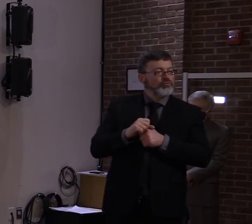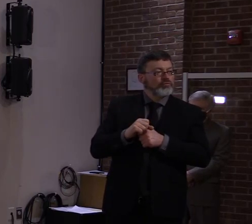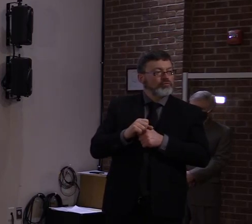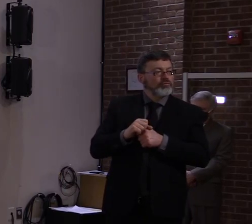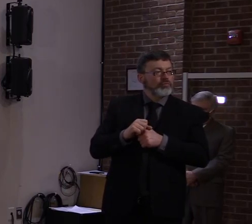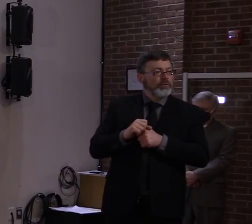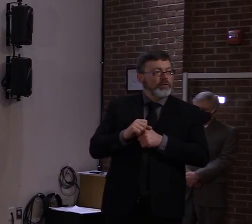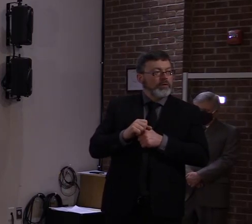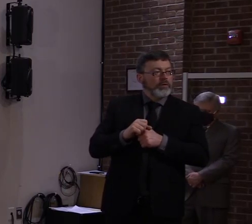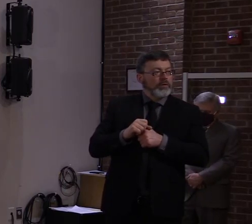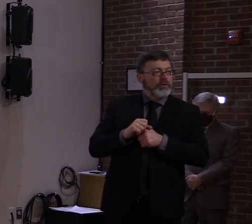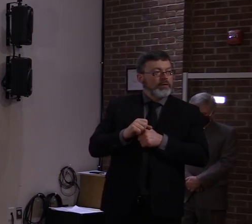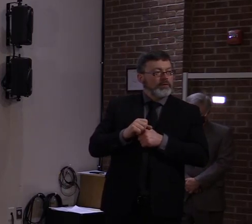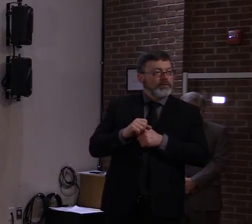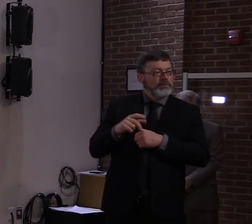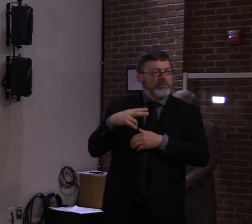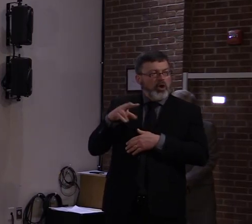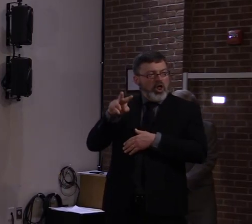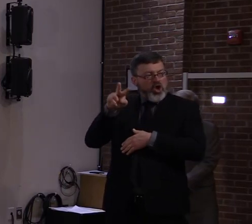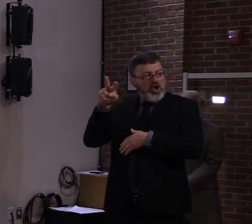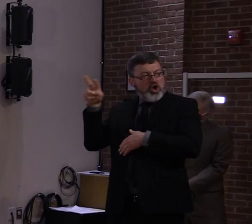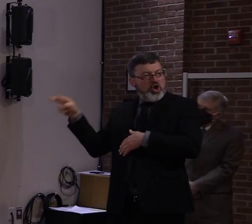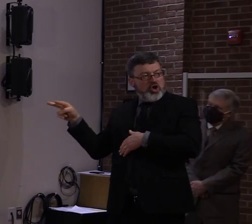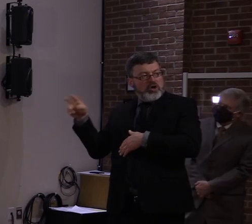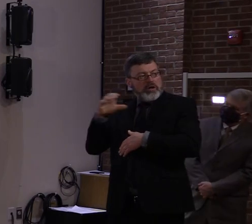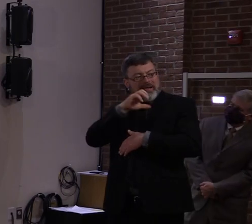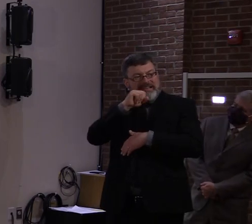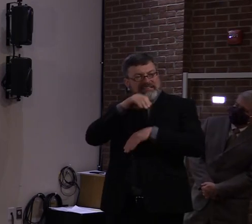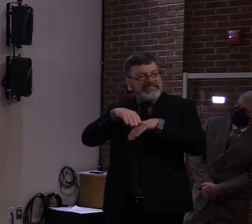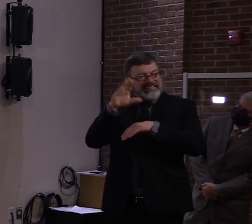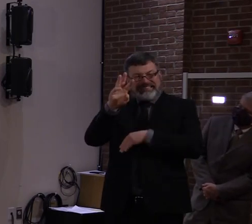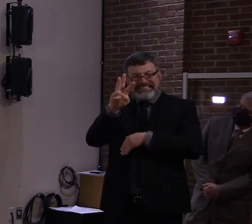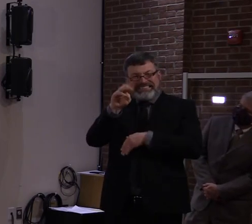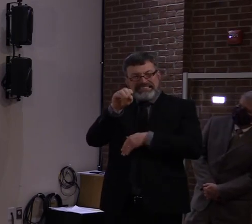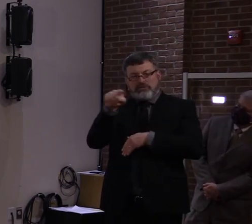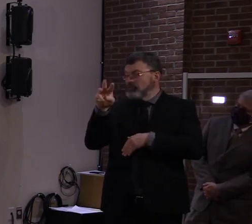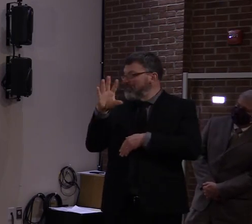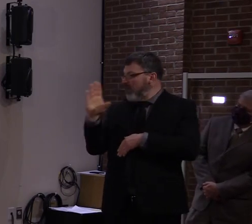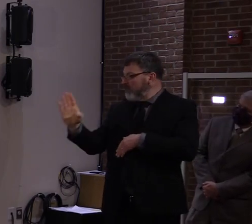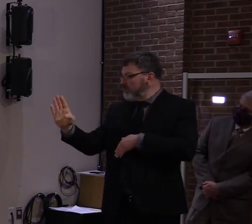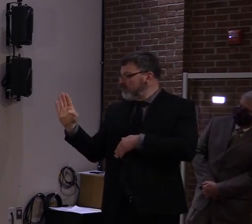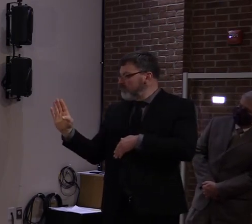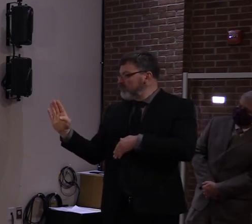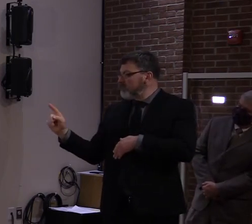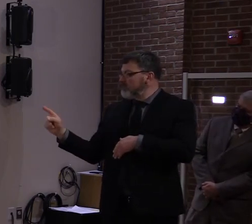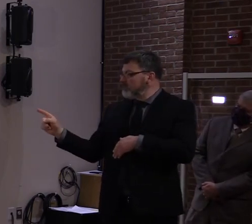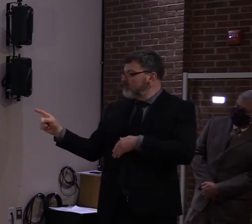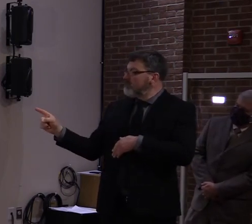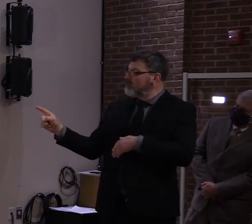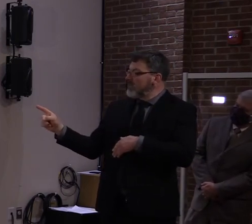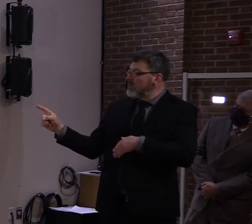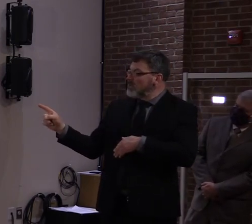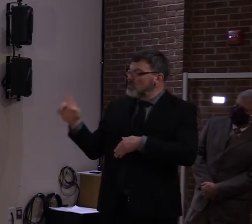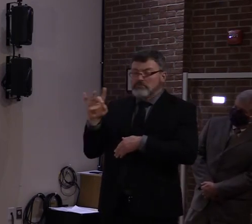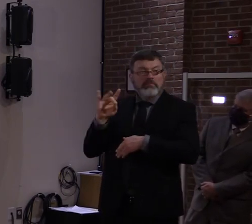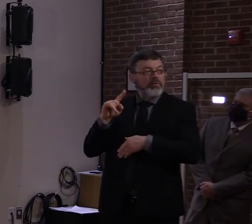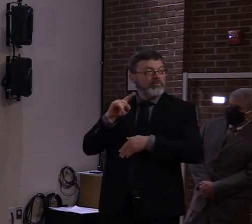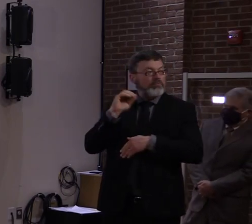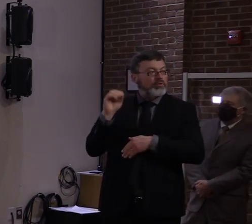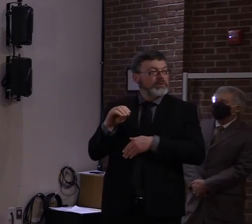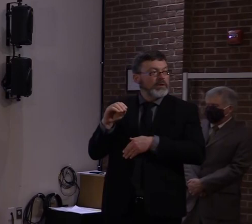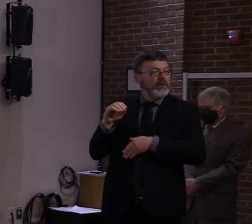to 65, you know, the appointments have been open for them for a month or more now. Do you still